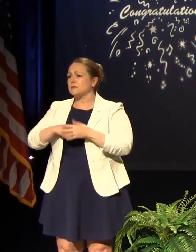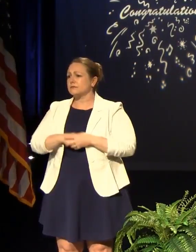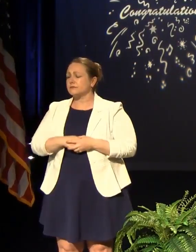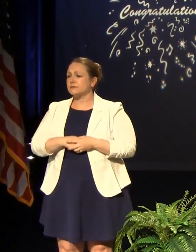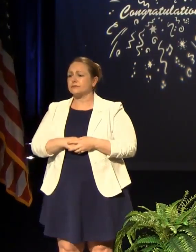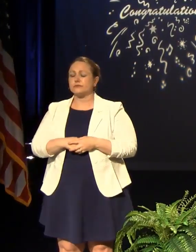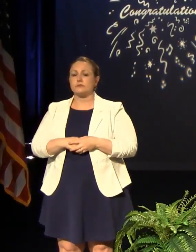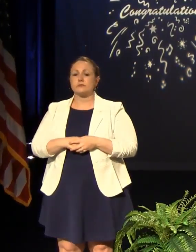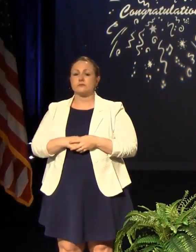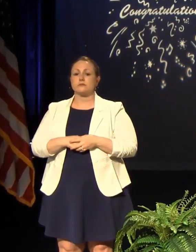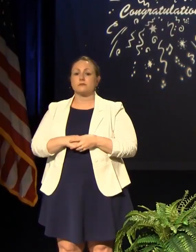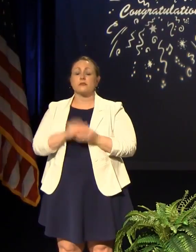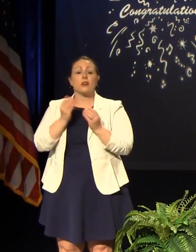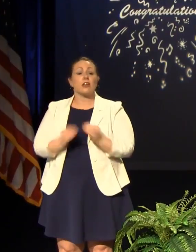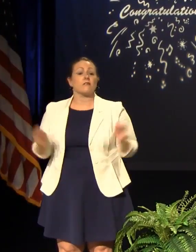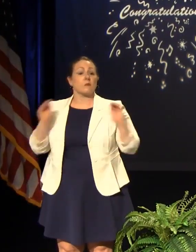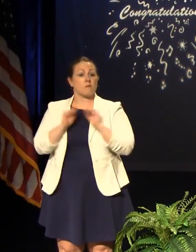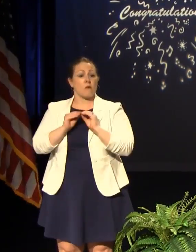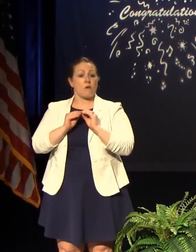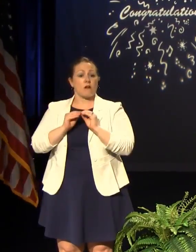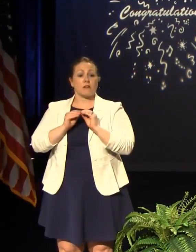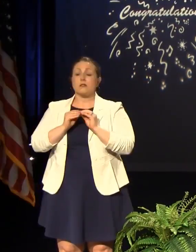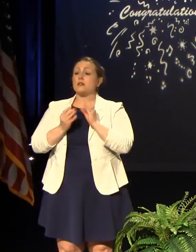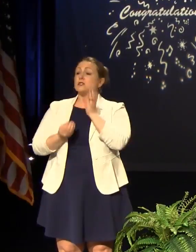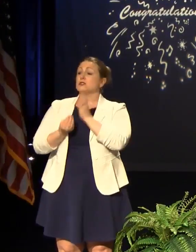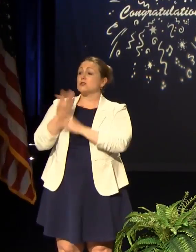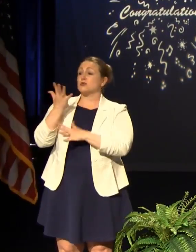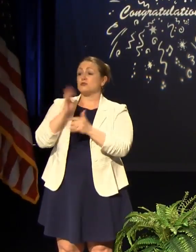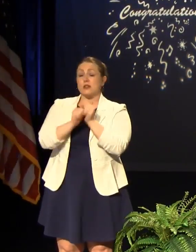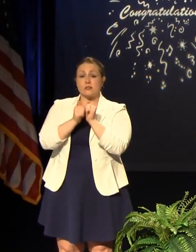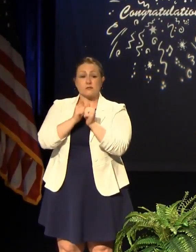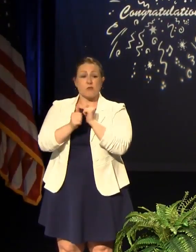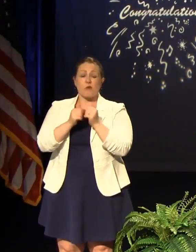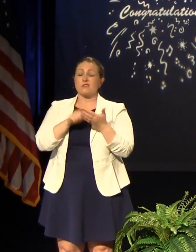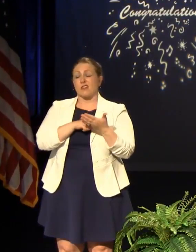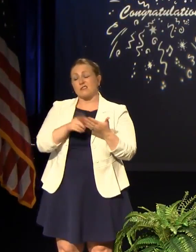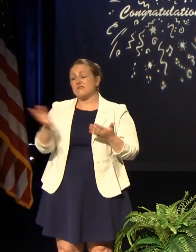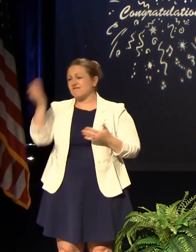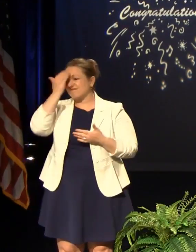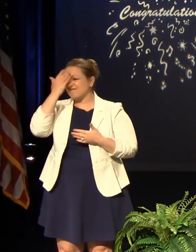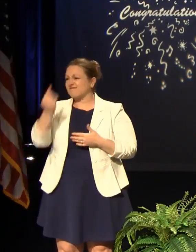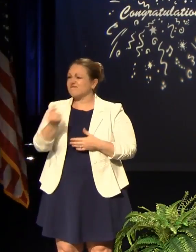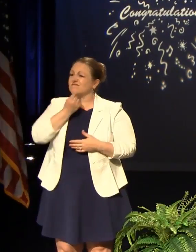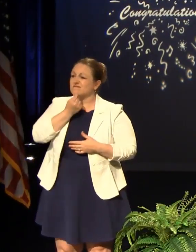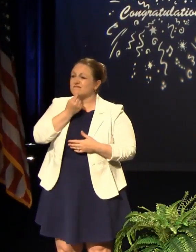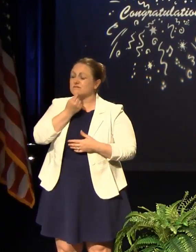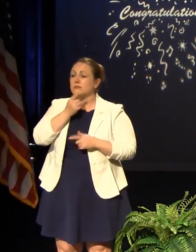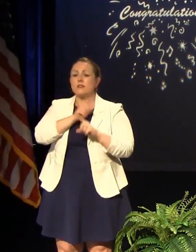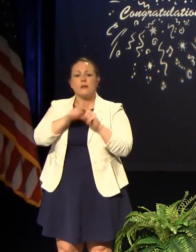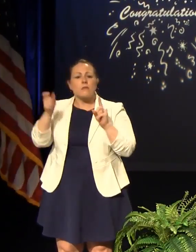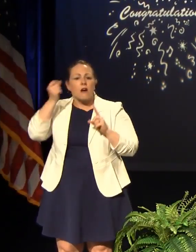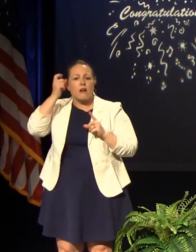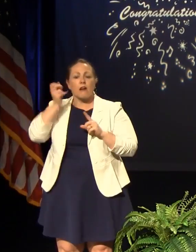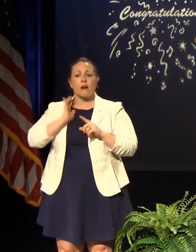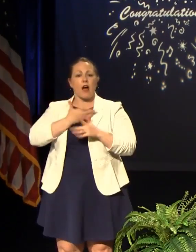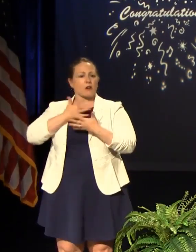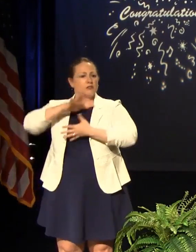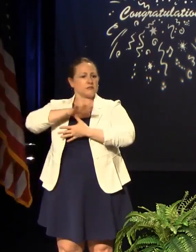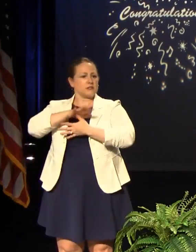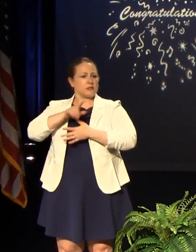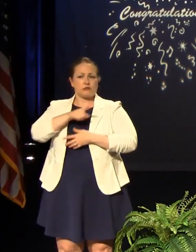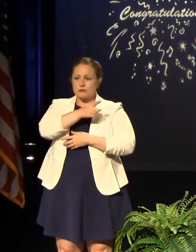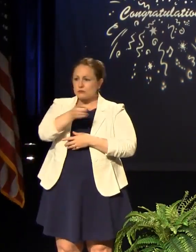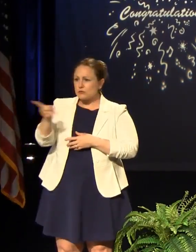Further, even though spring sports were canceled, our seniors have had one of the most